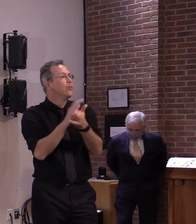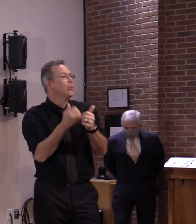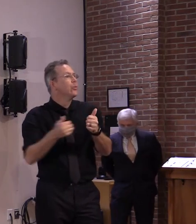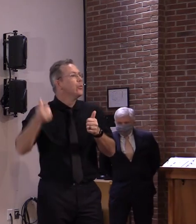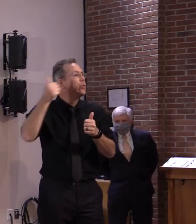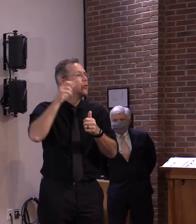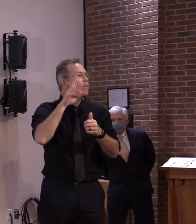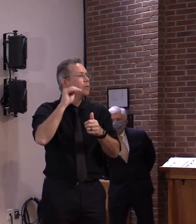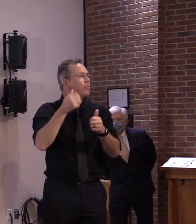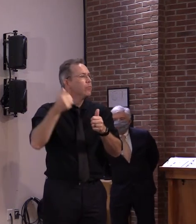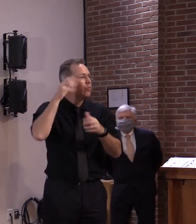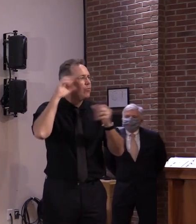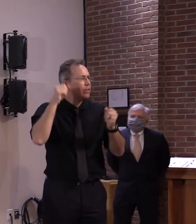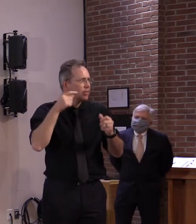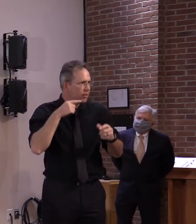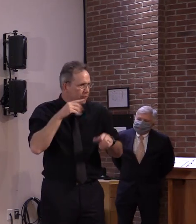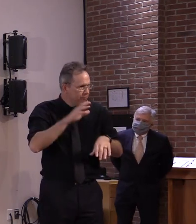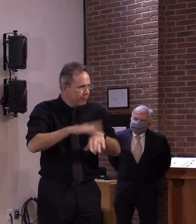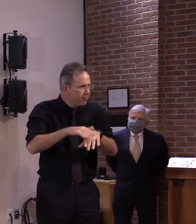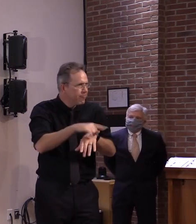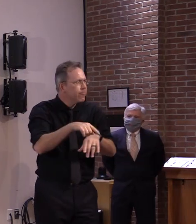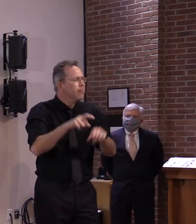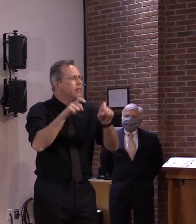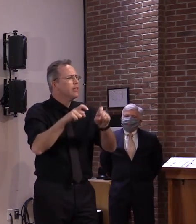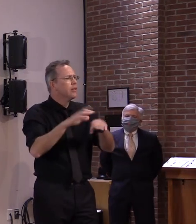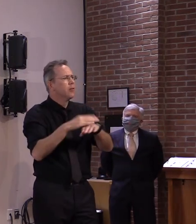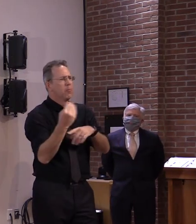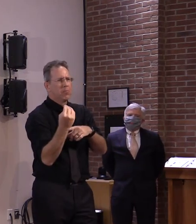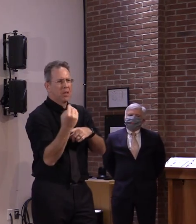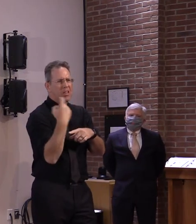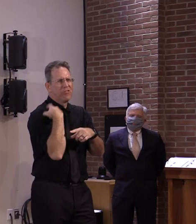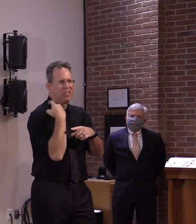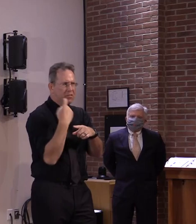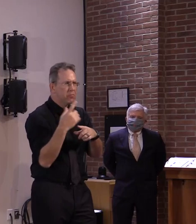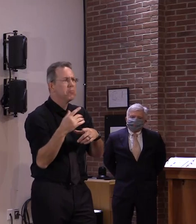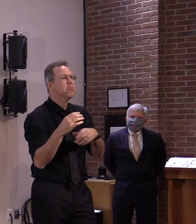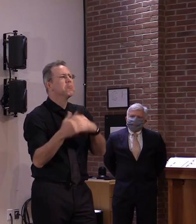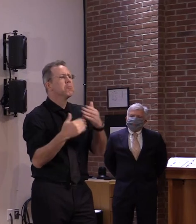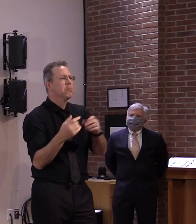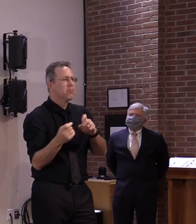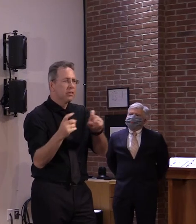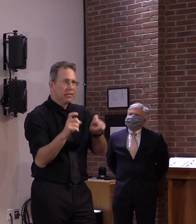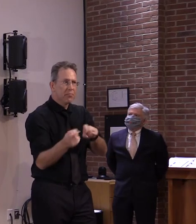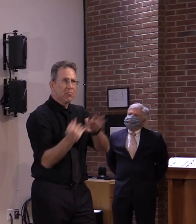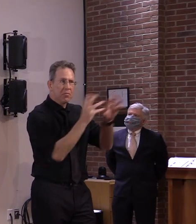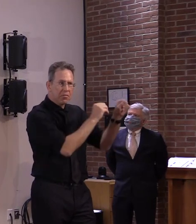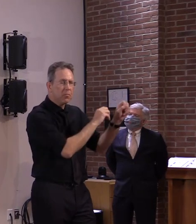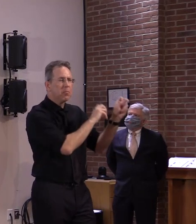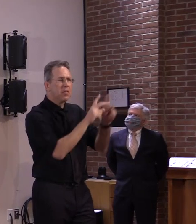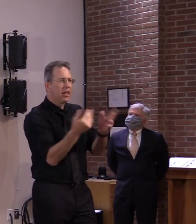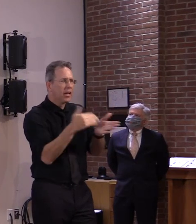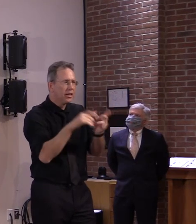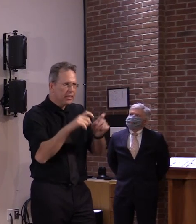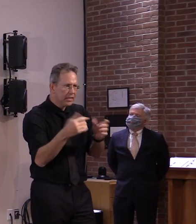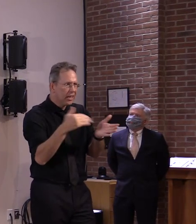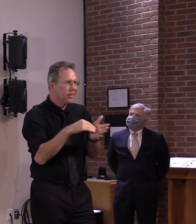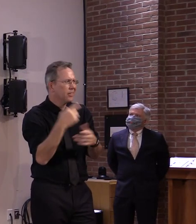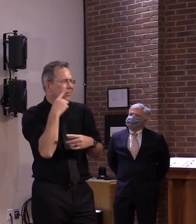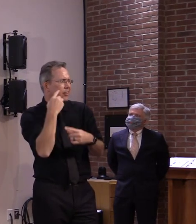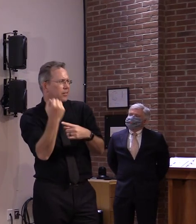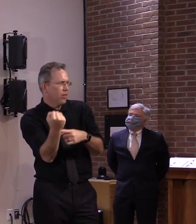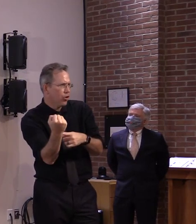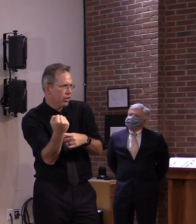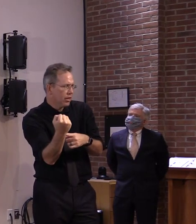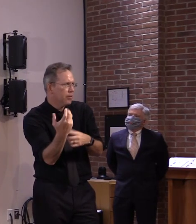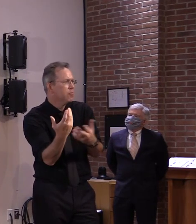Tuesday after Holy Weekend for their routine weekly tests must be retested on Friday or Saturday. This is in